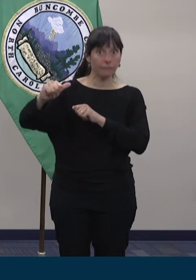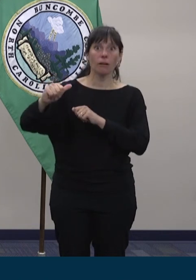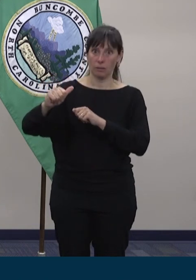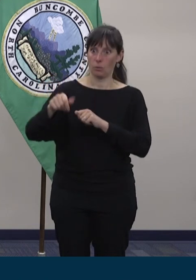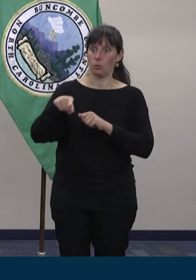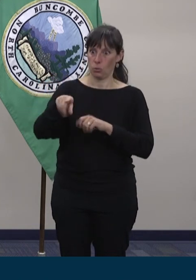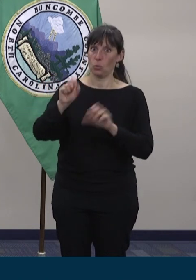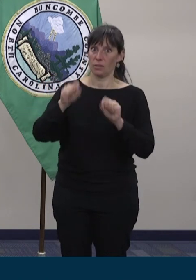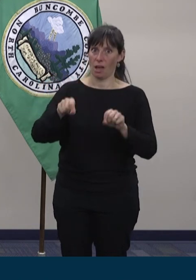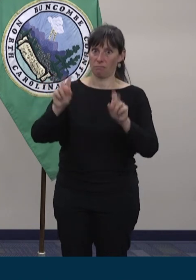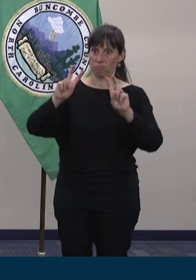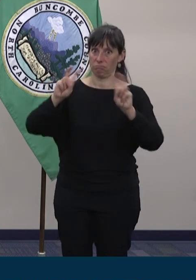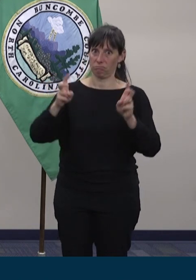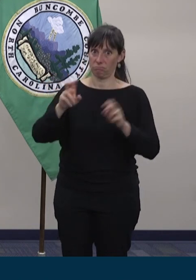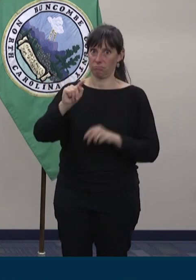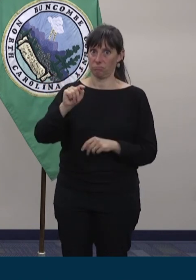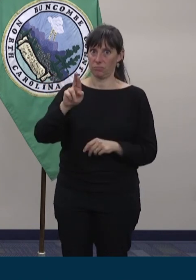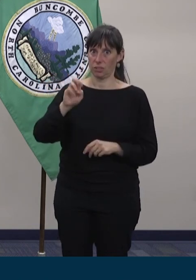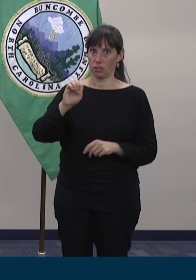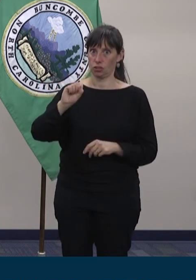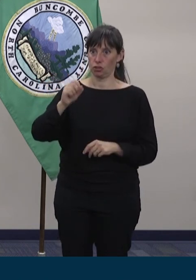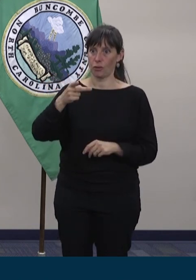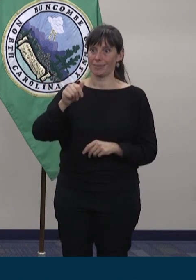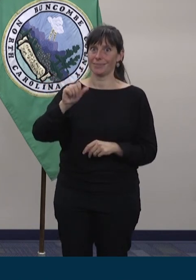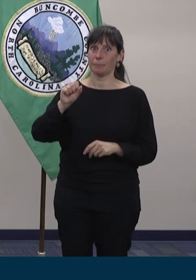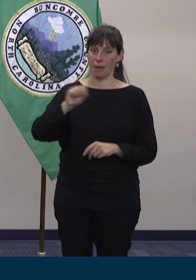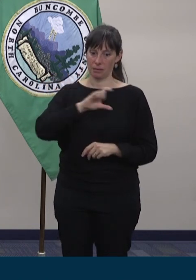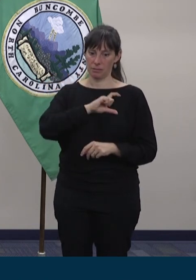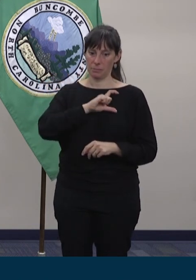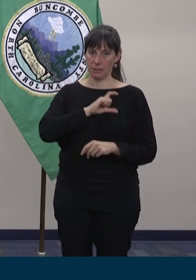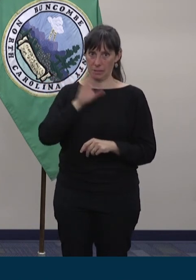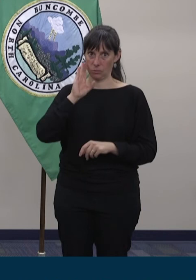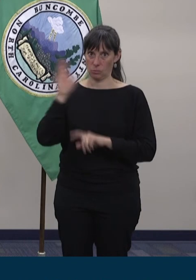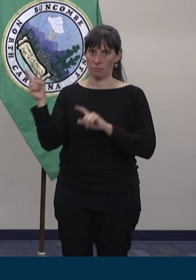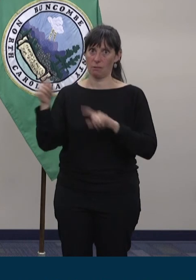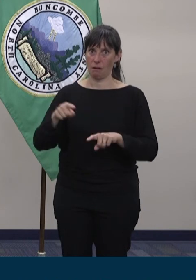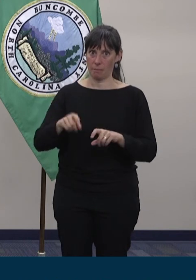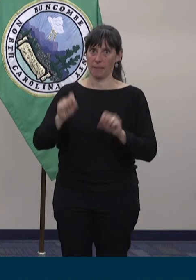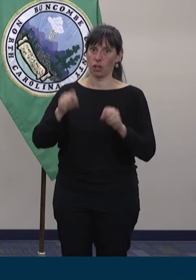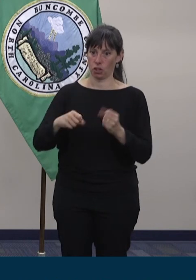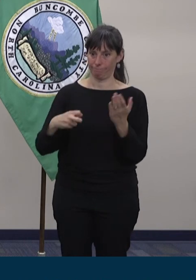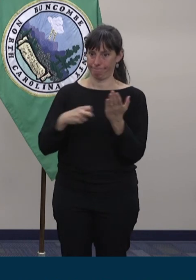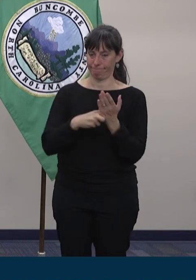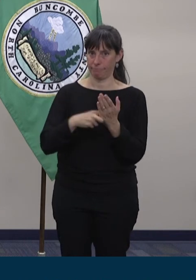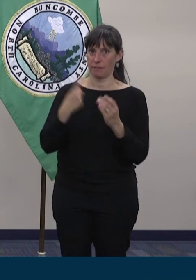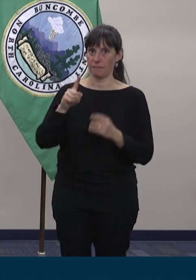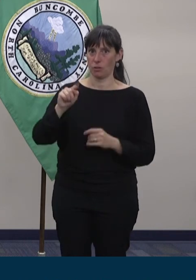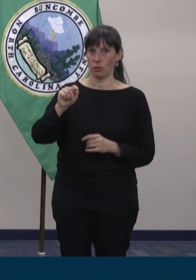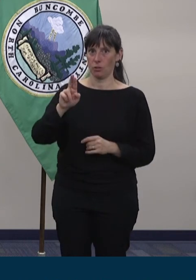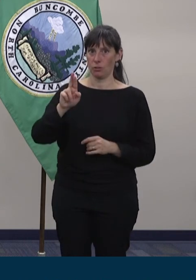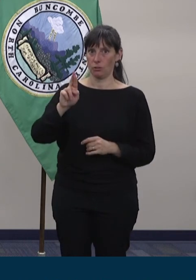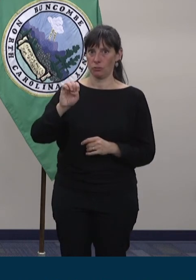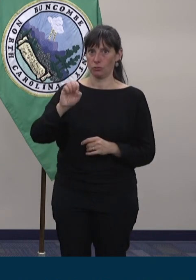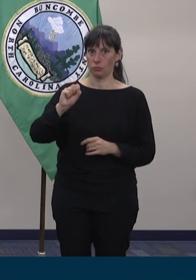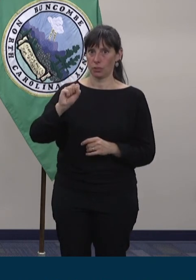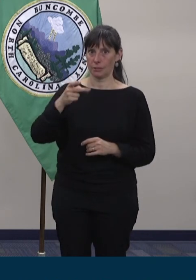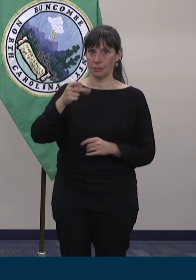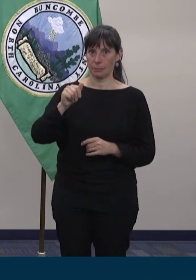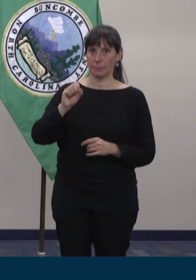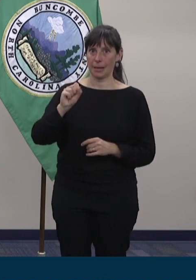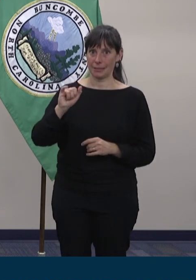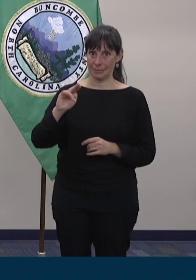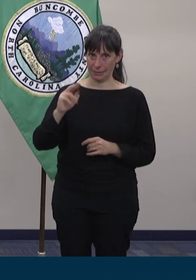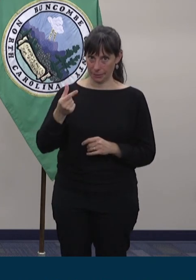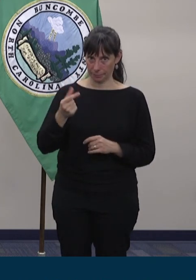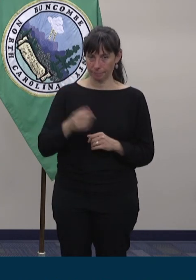So essentially, we have 3 more weeks of phase 2, but now with a statewide mandate for face coverings. At